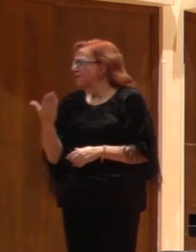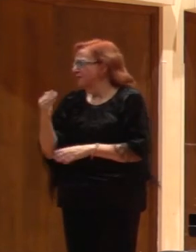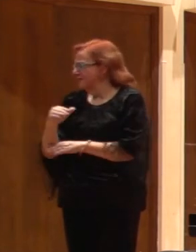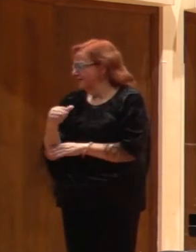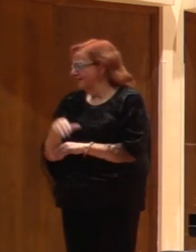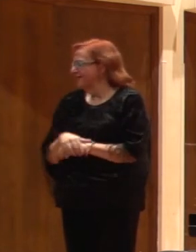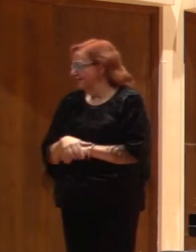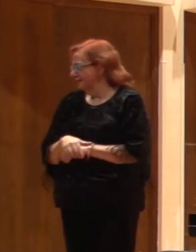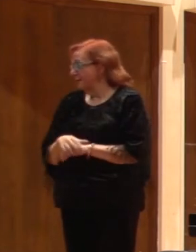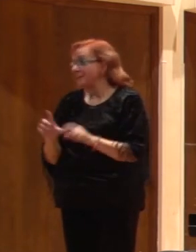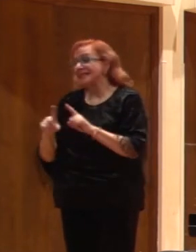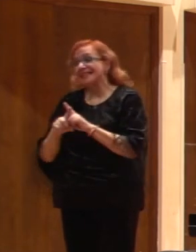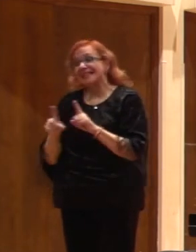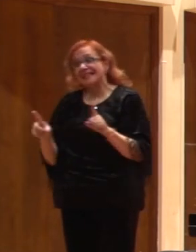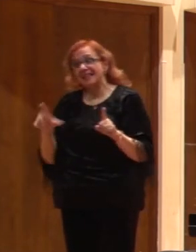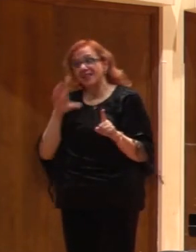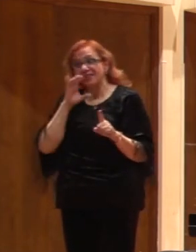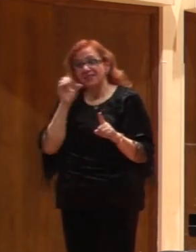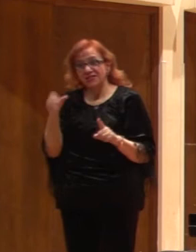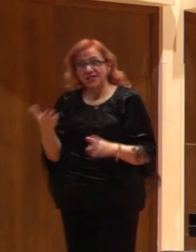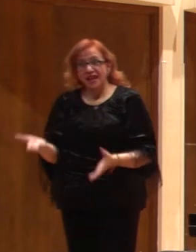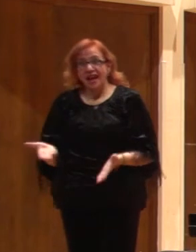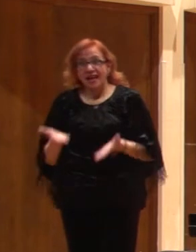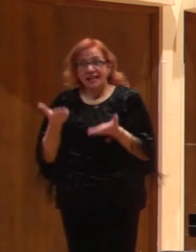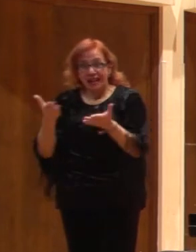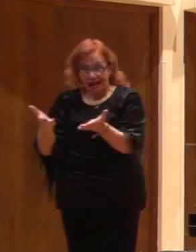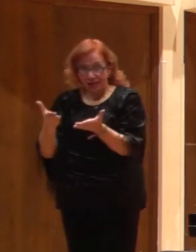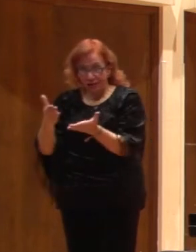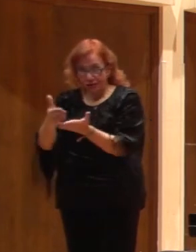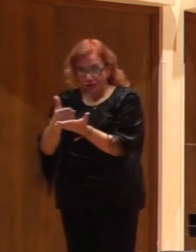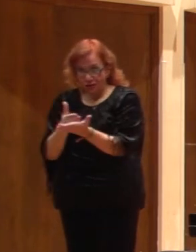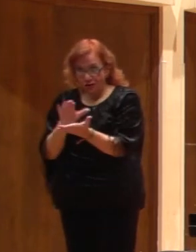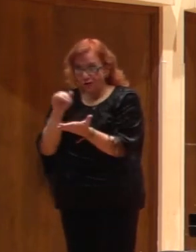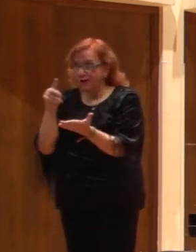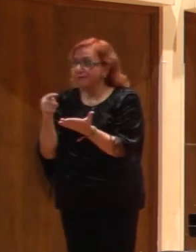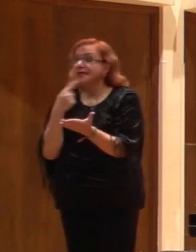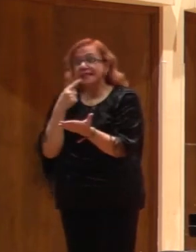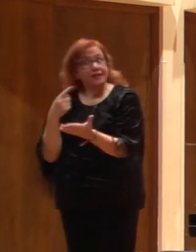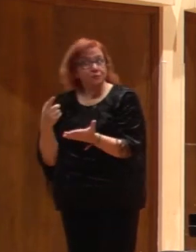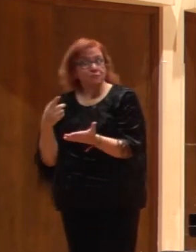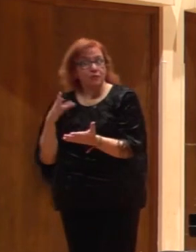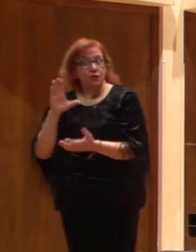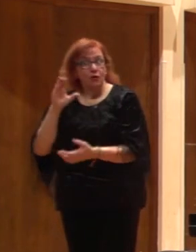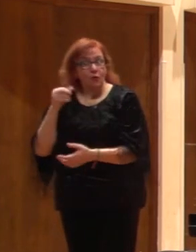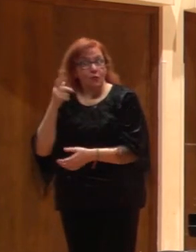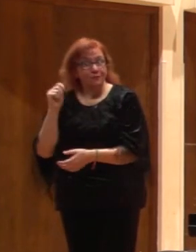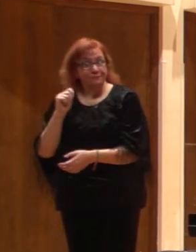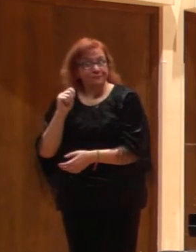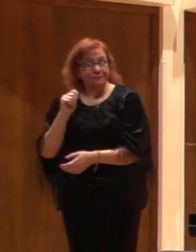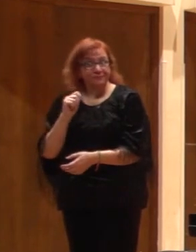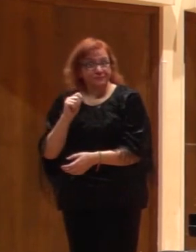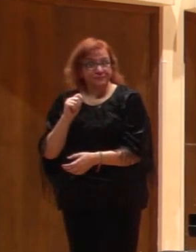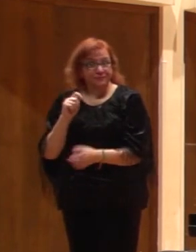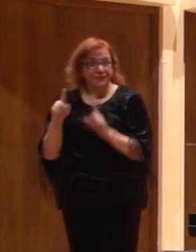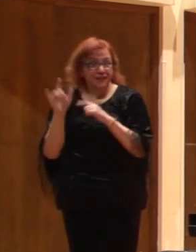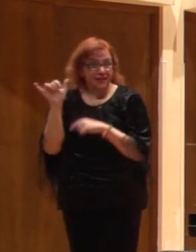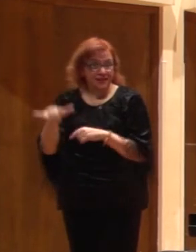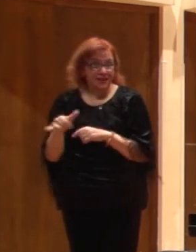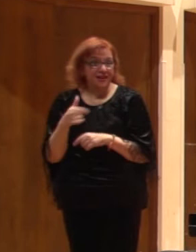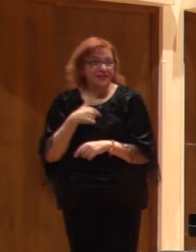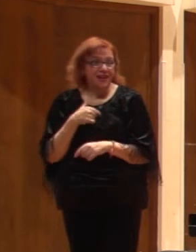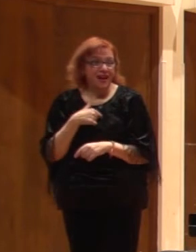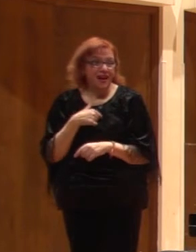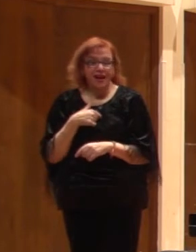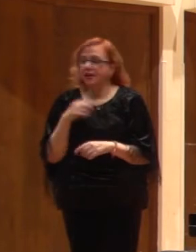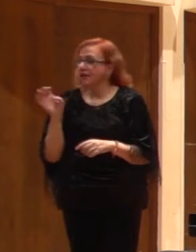tonight. Instead, she got handed a script and said, guess what? You're a co-host. Besides for that, I ended